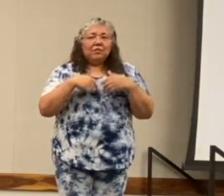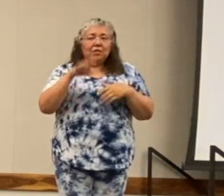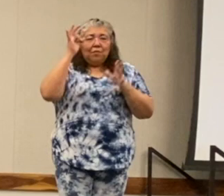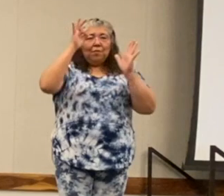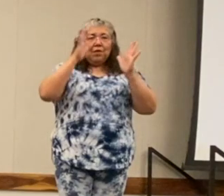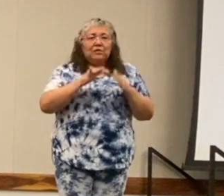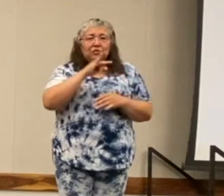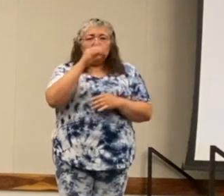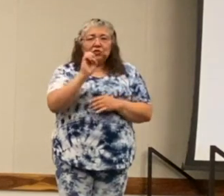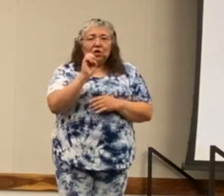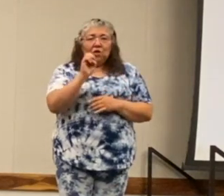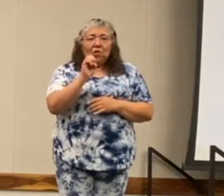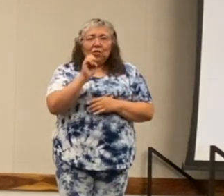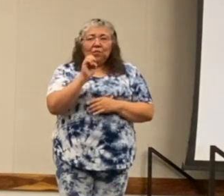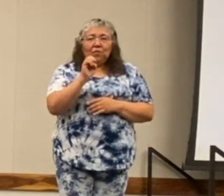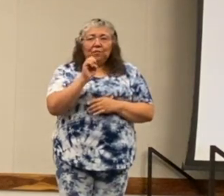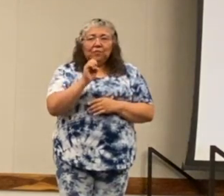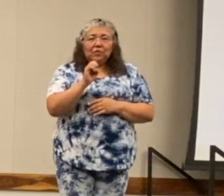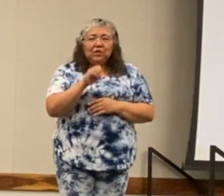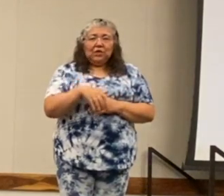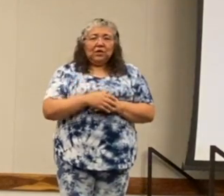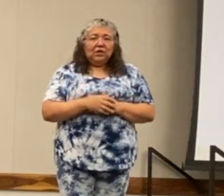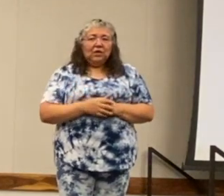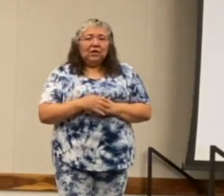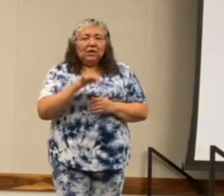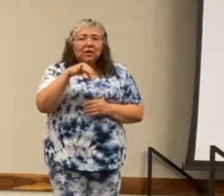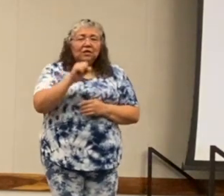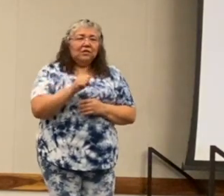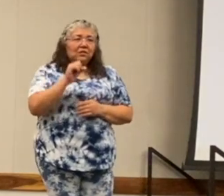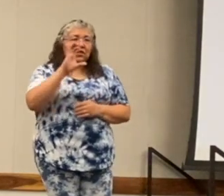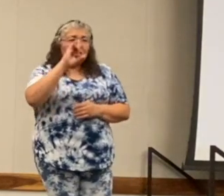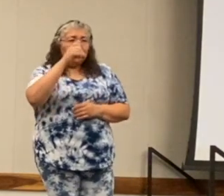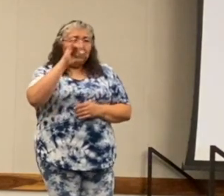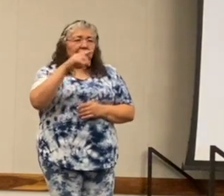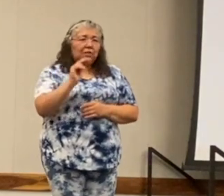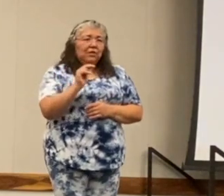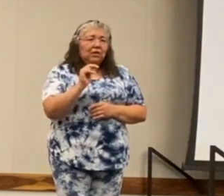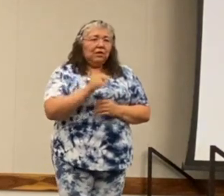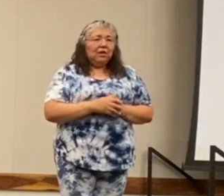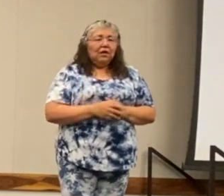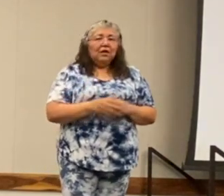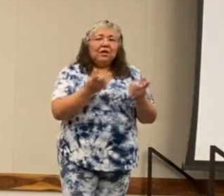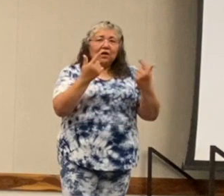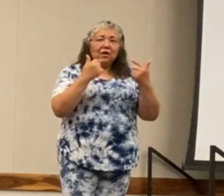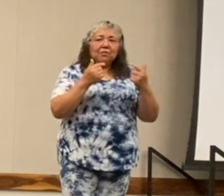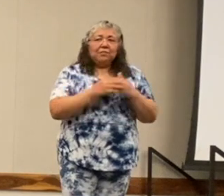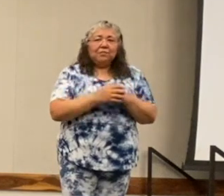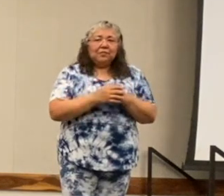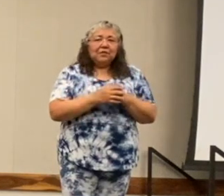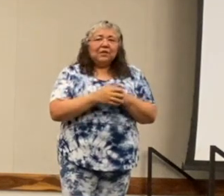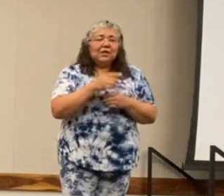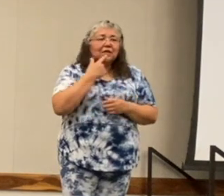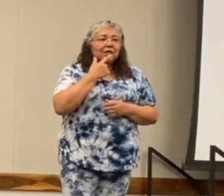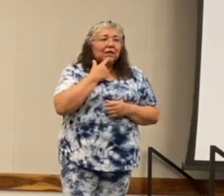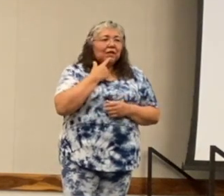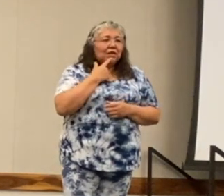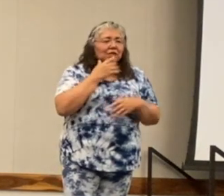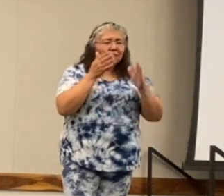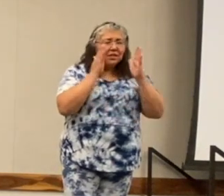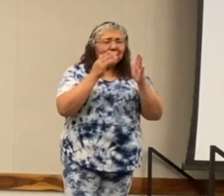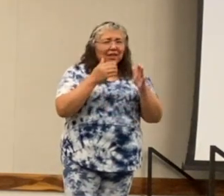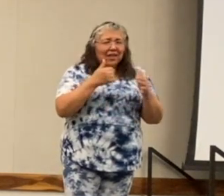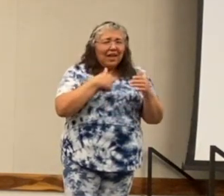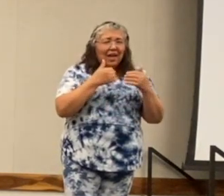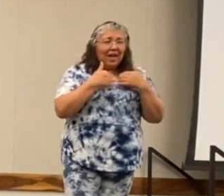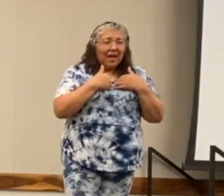Joe, right? So Pastor Joe is a chaplain over at the VOA. And so Pastor comes up to Pastor Joe and says, listen, can I